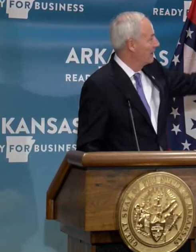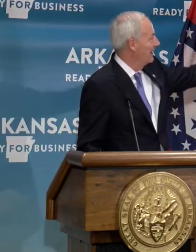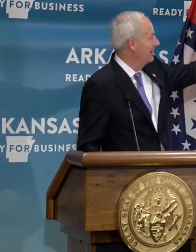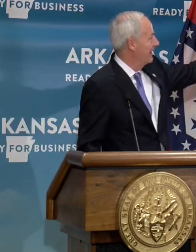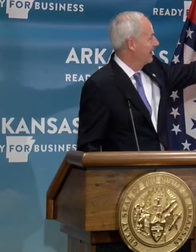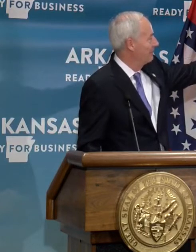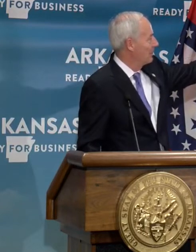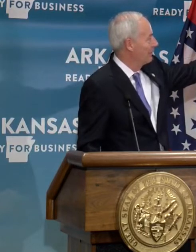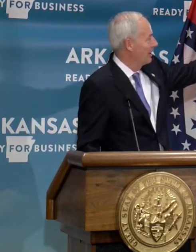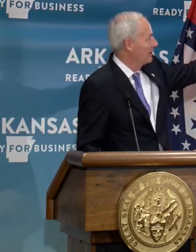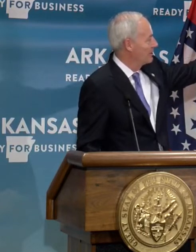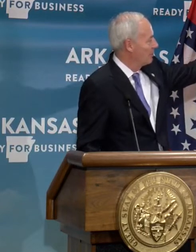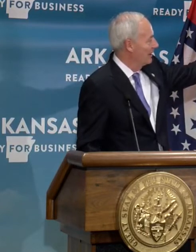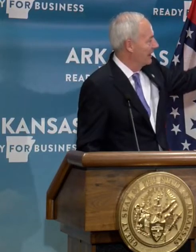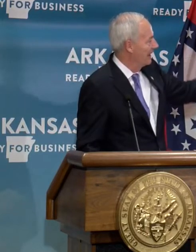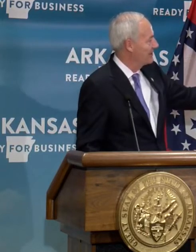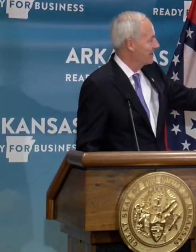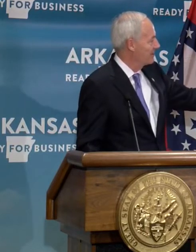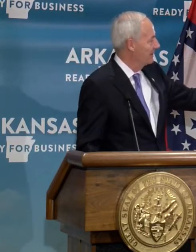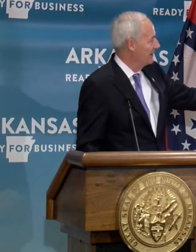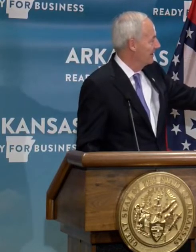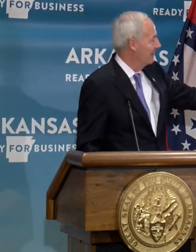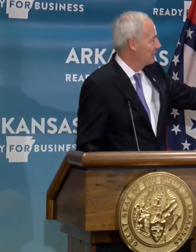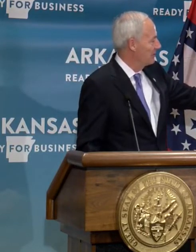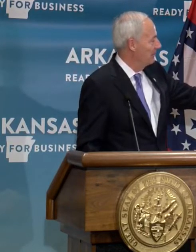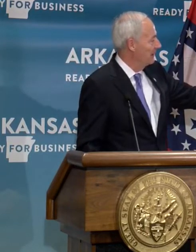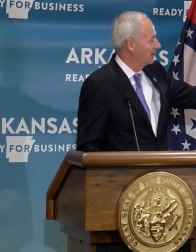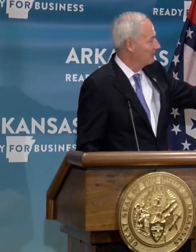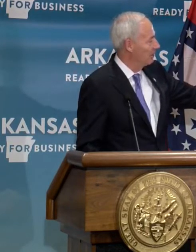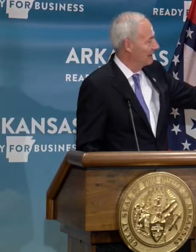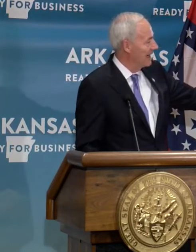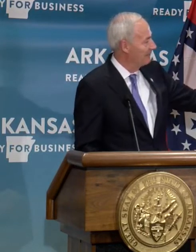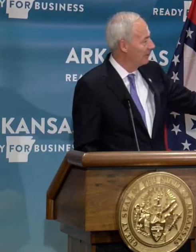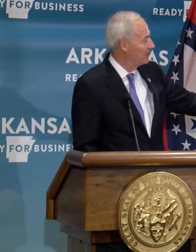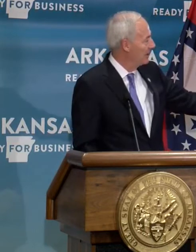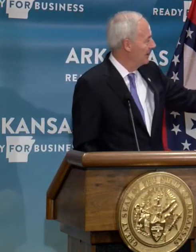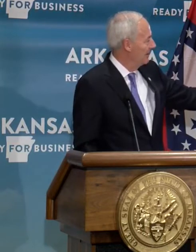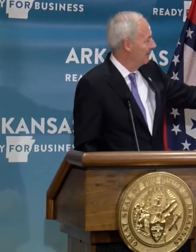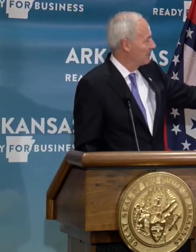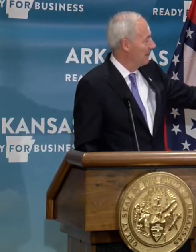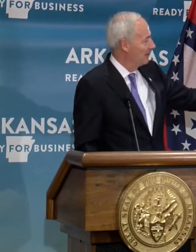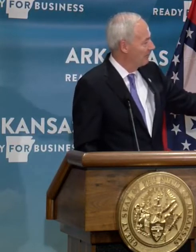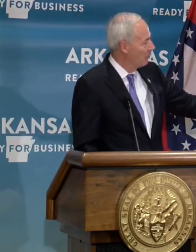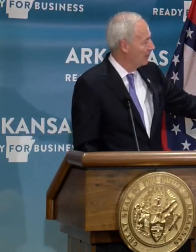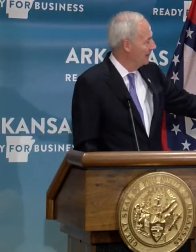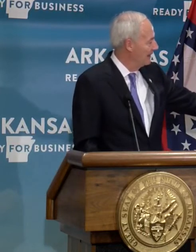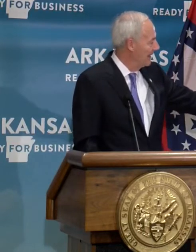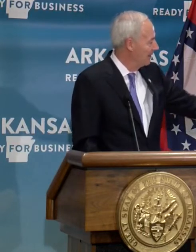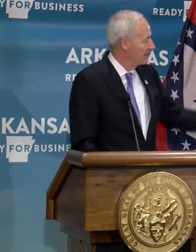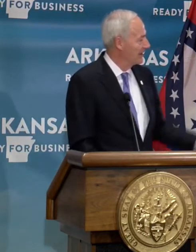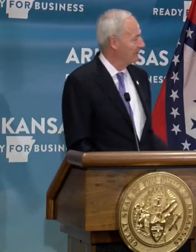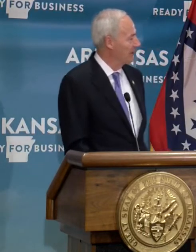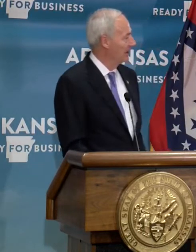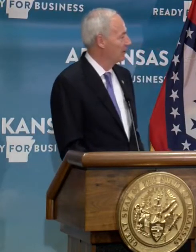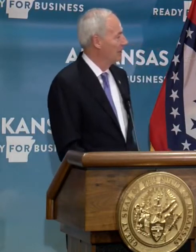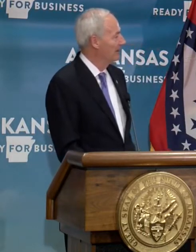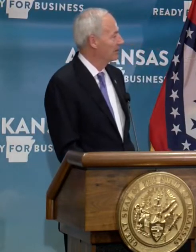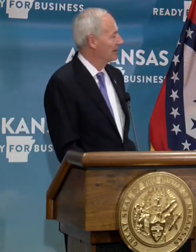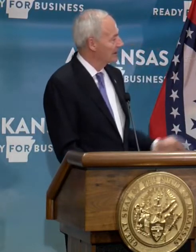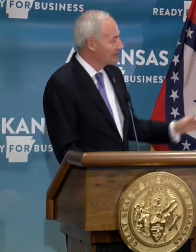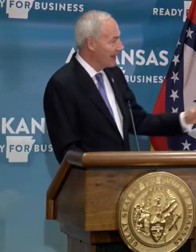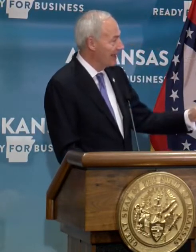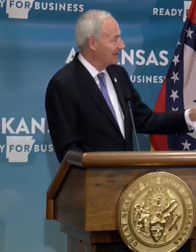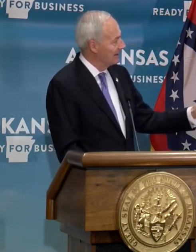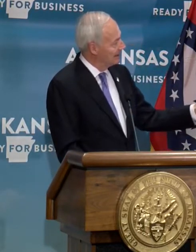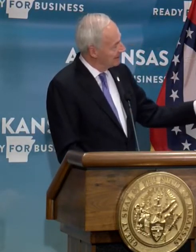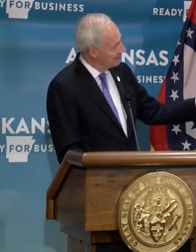well, in one day they had up to over 120 cases, but then that was the peak on the rolling average. That was about 40, and now it's at a very low level,